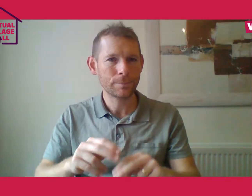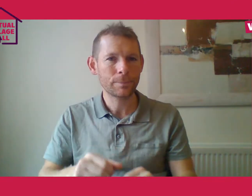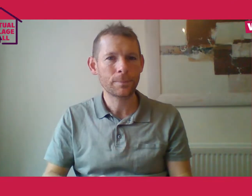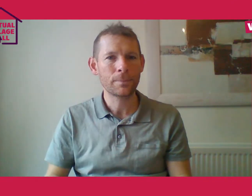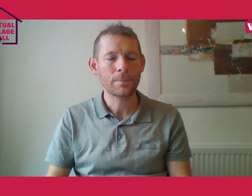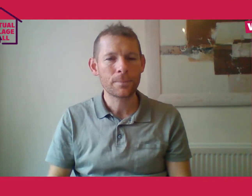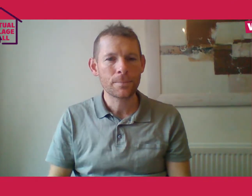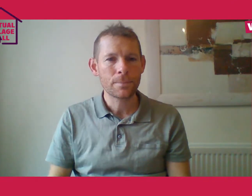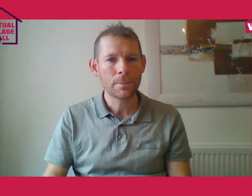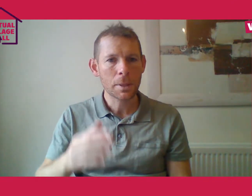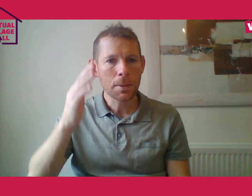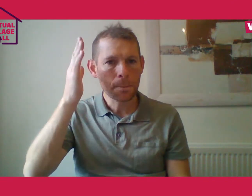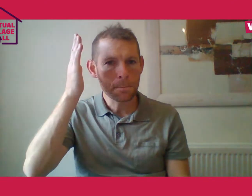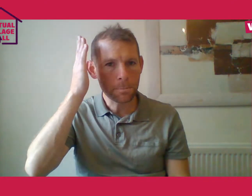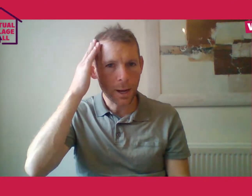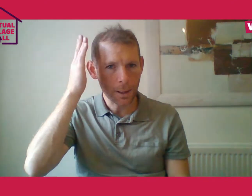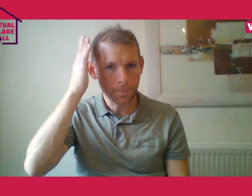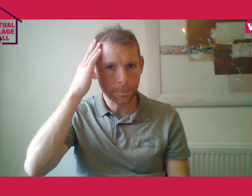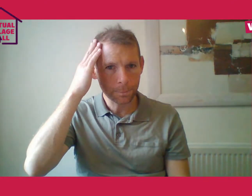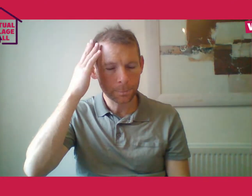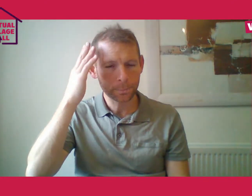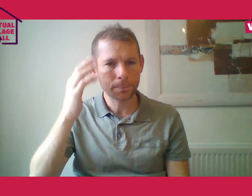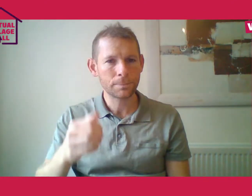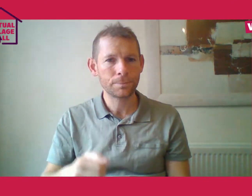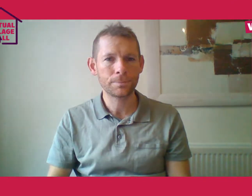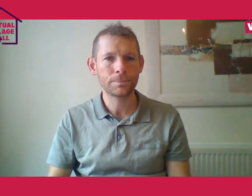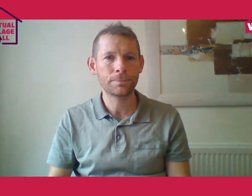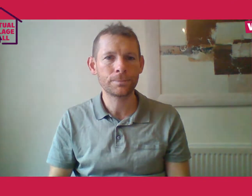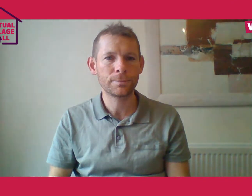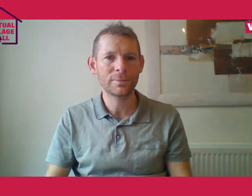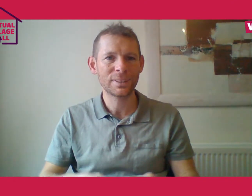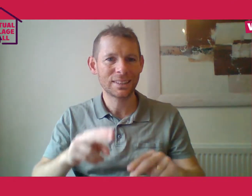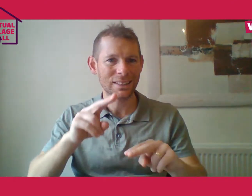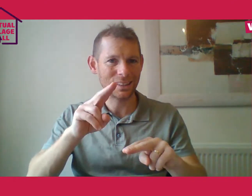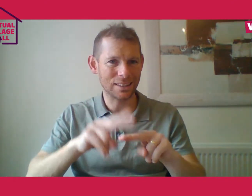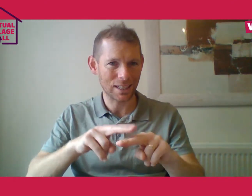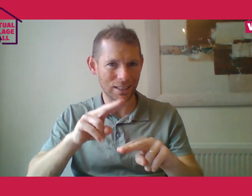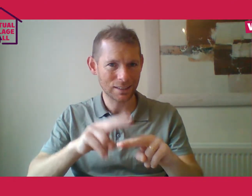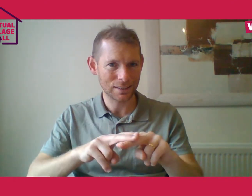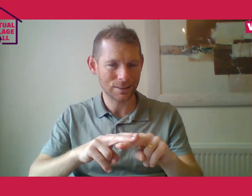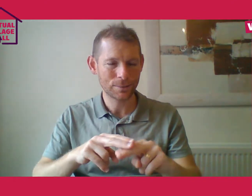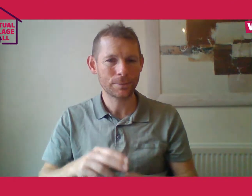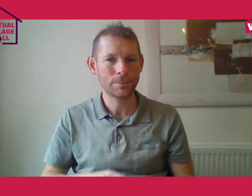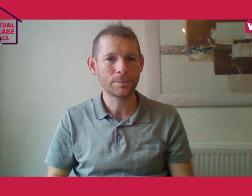dad or father. So mum, dad,